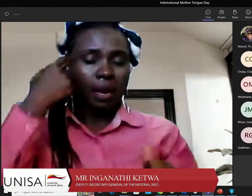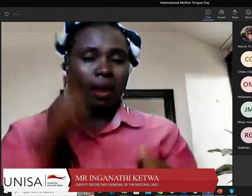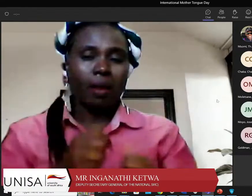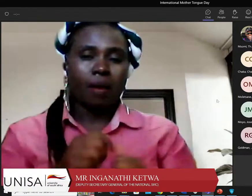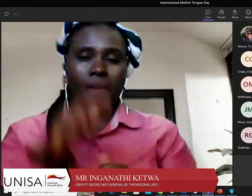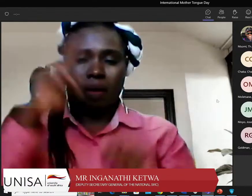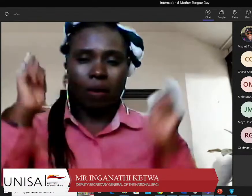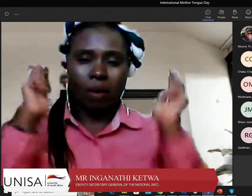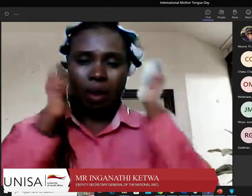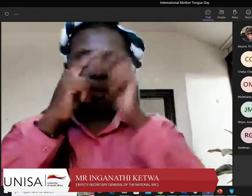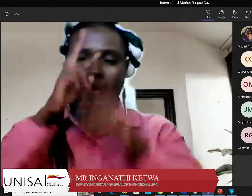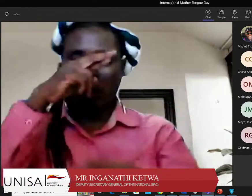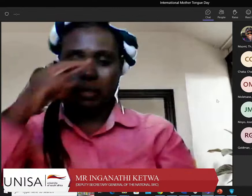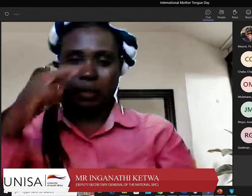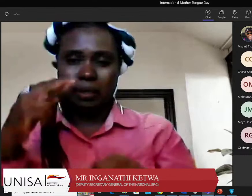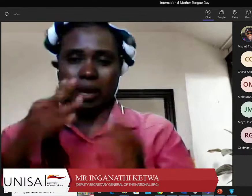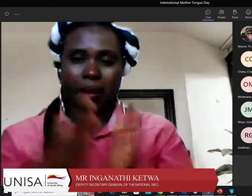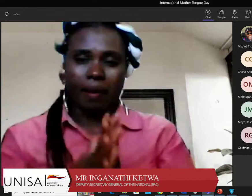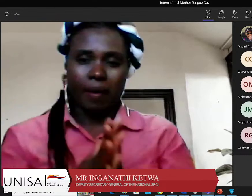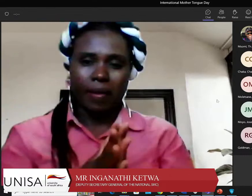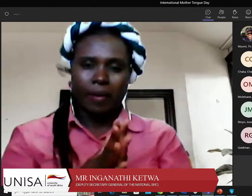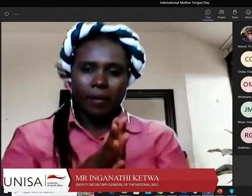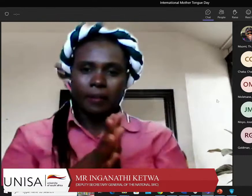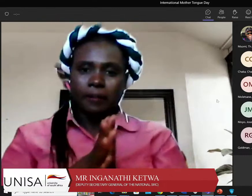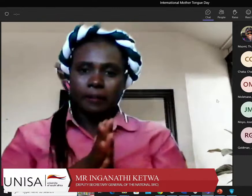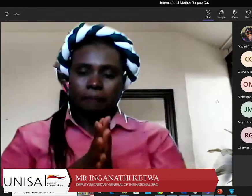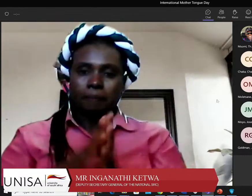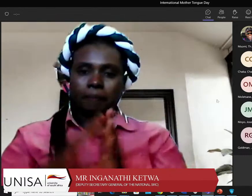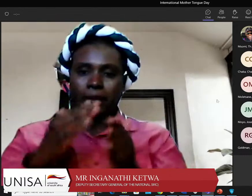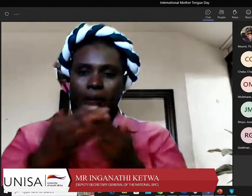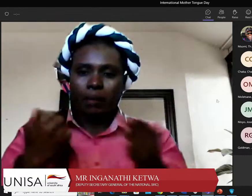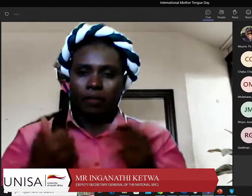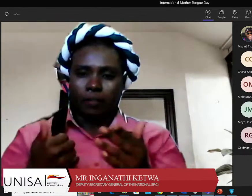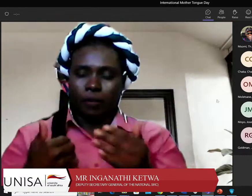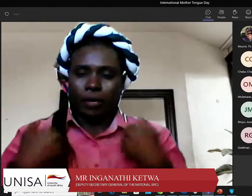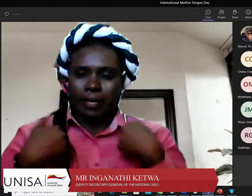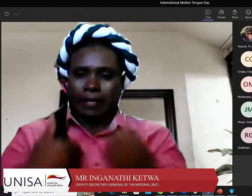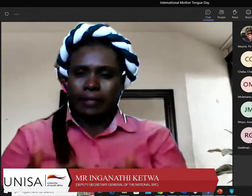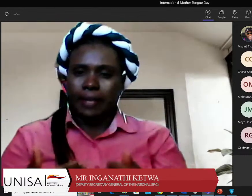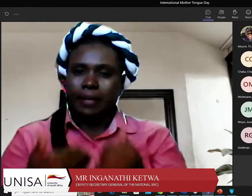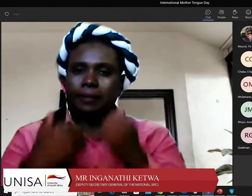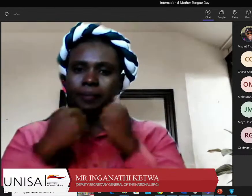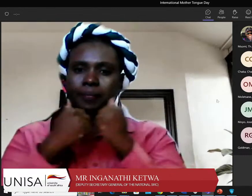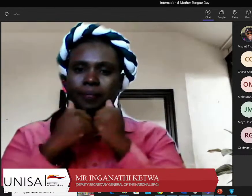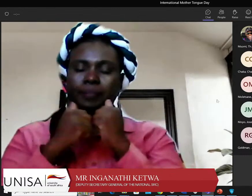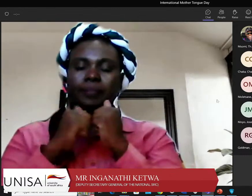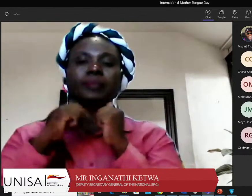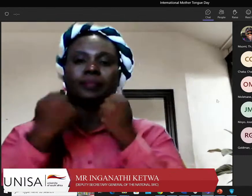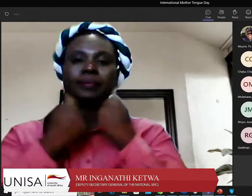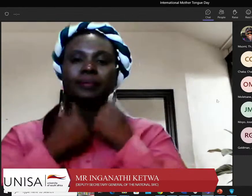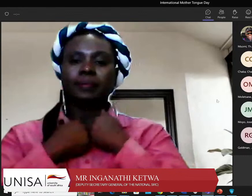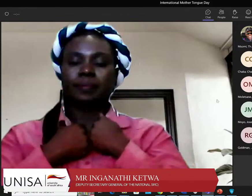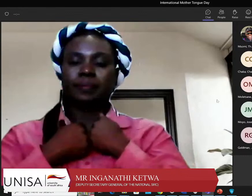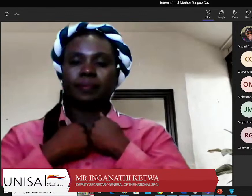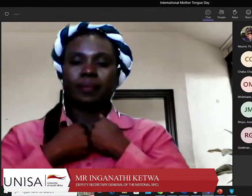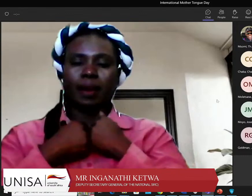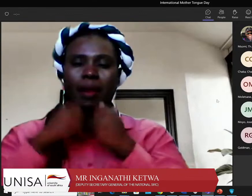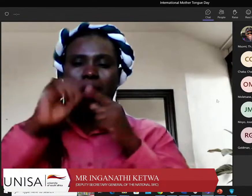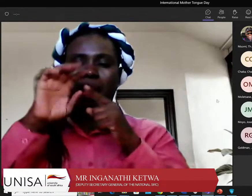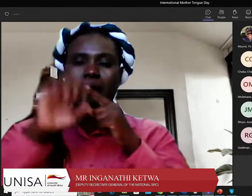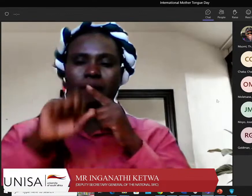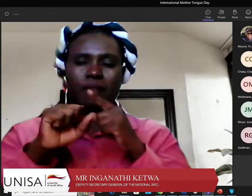SRC. But before I start, I found it quite